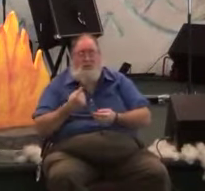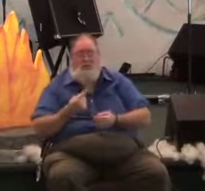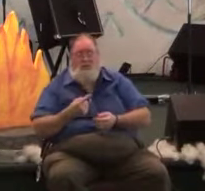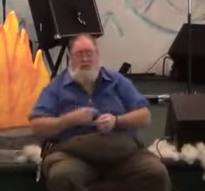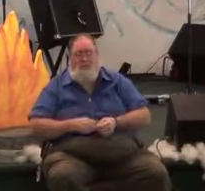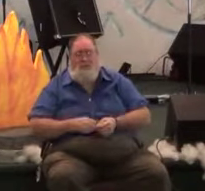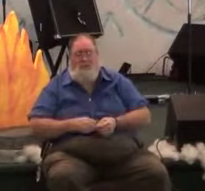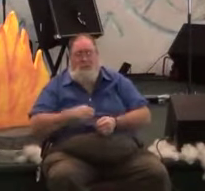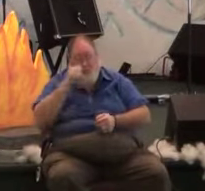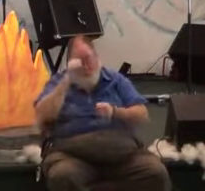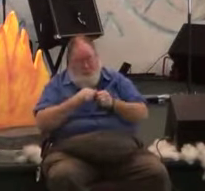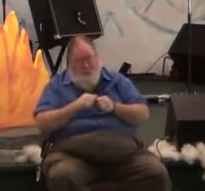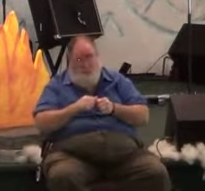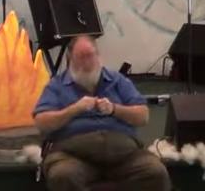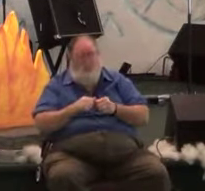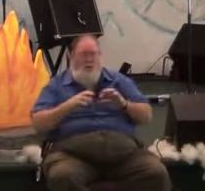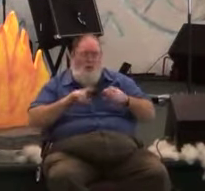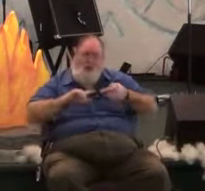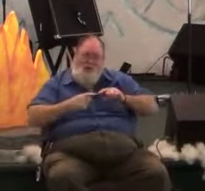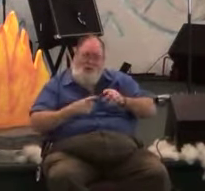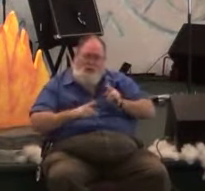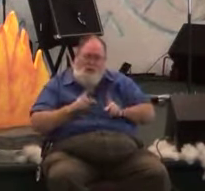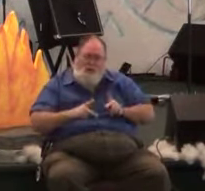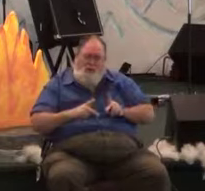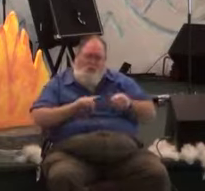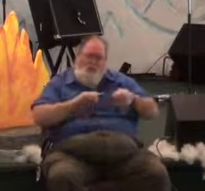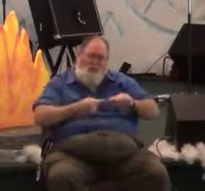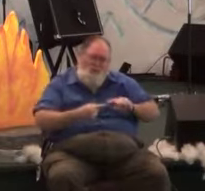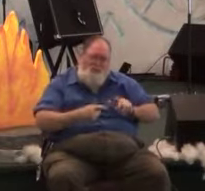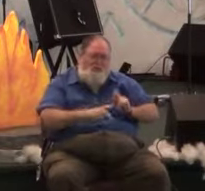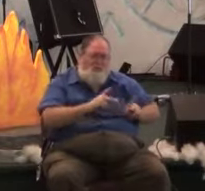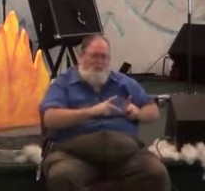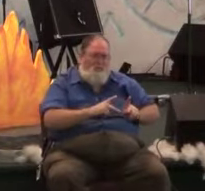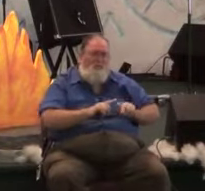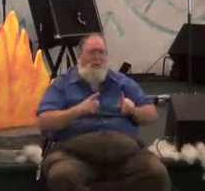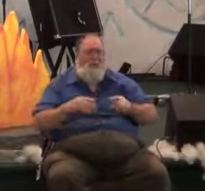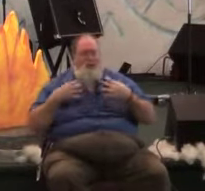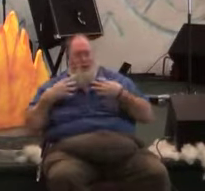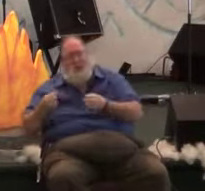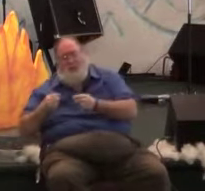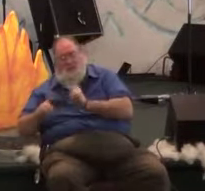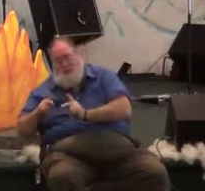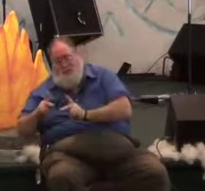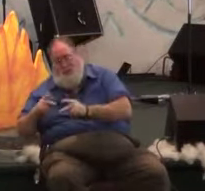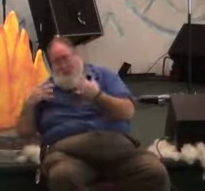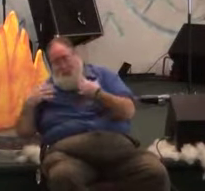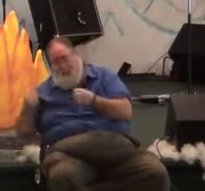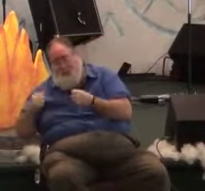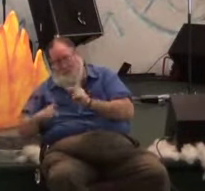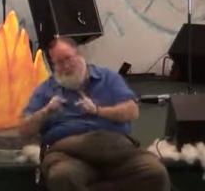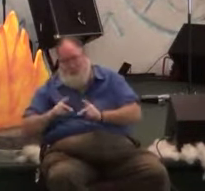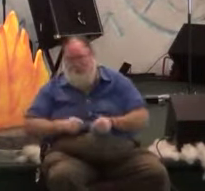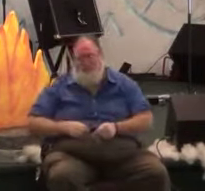but healed people heal people. So grab a hold of somebody that's stable in all they do.